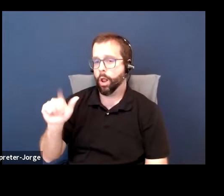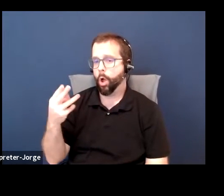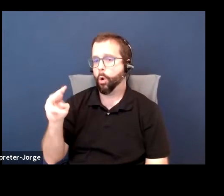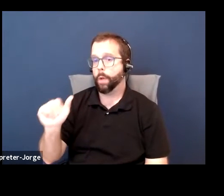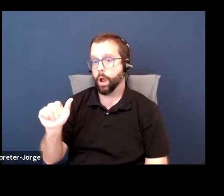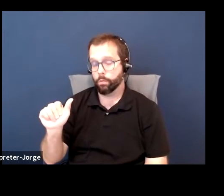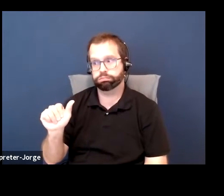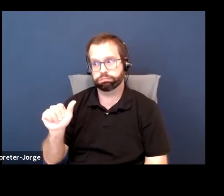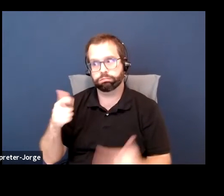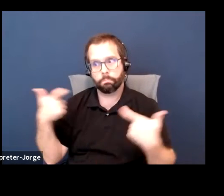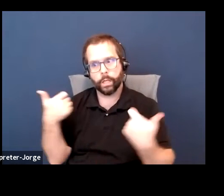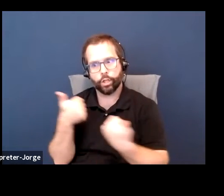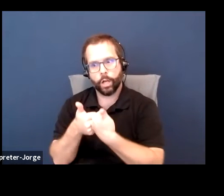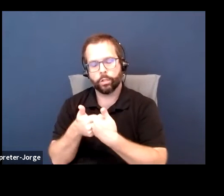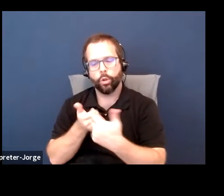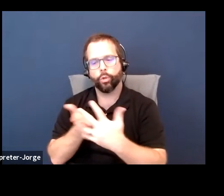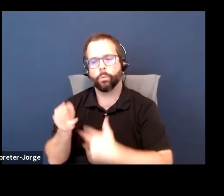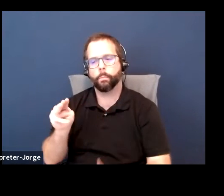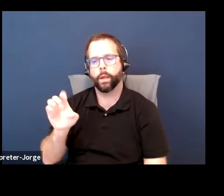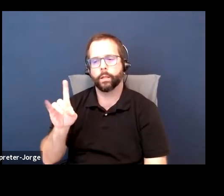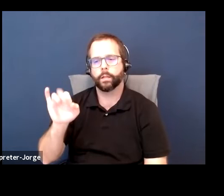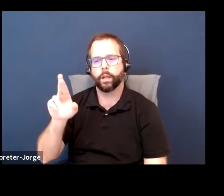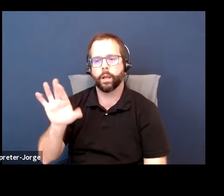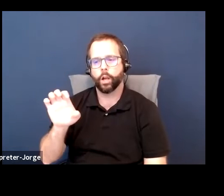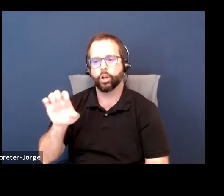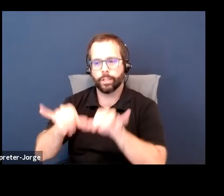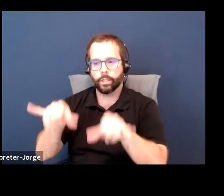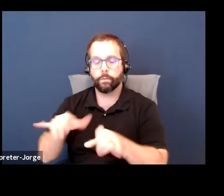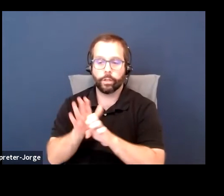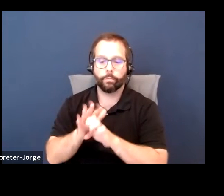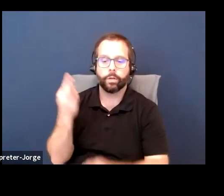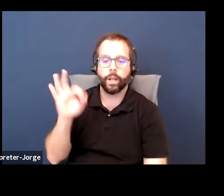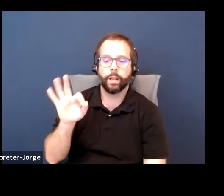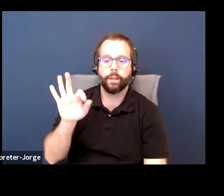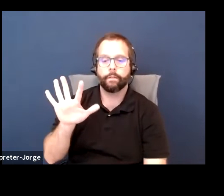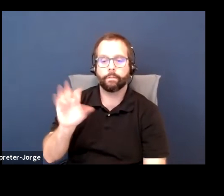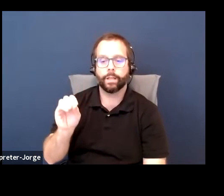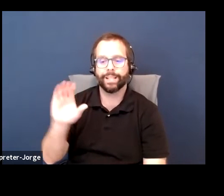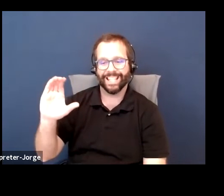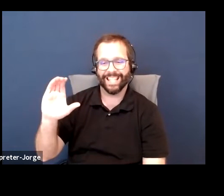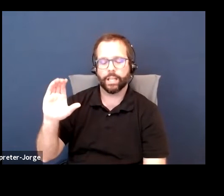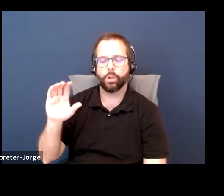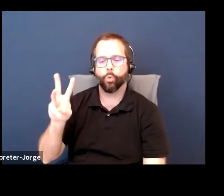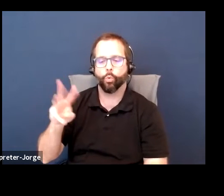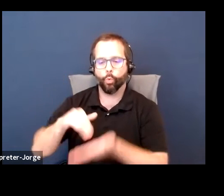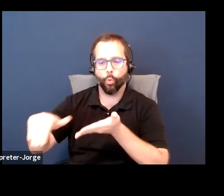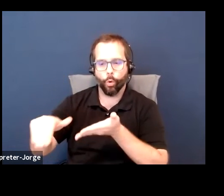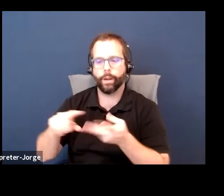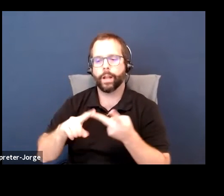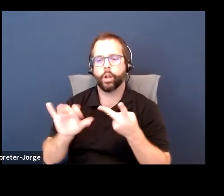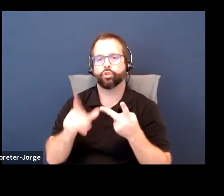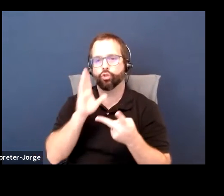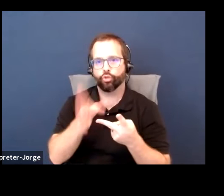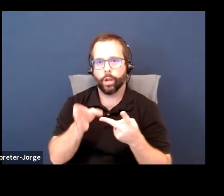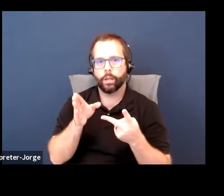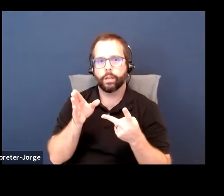our Medicaid system, including our 1915C waivers, as well as the straight sooner care, which is our